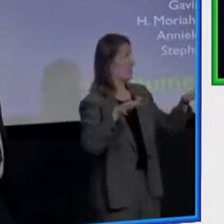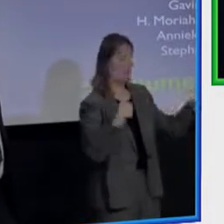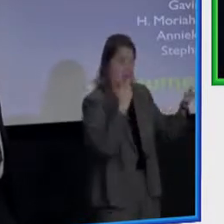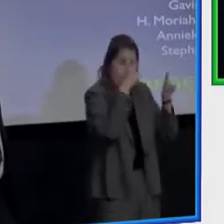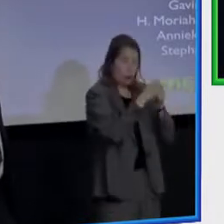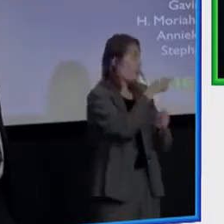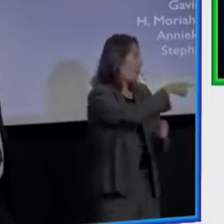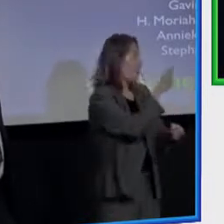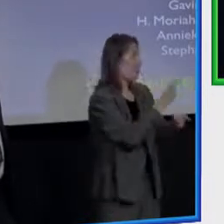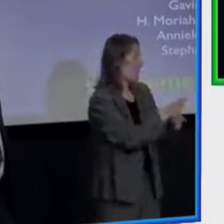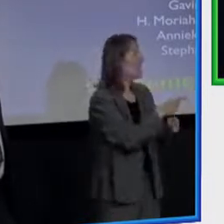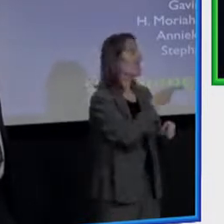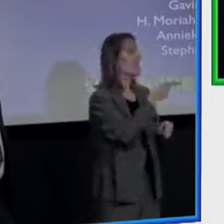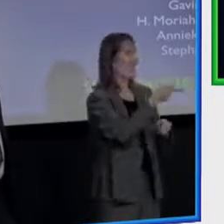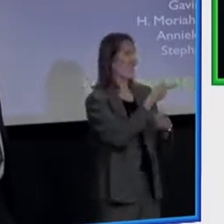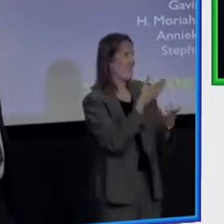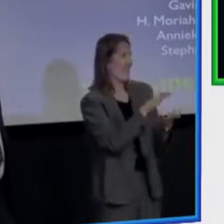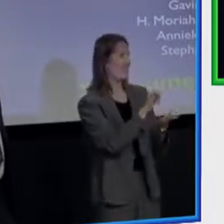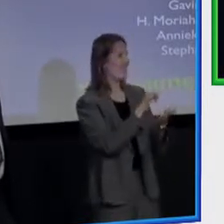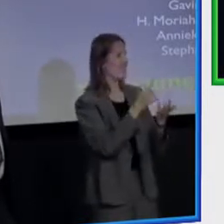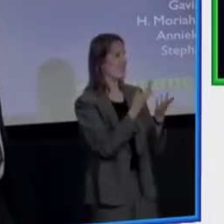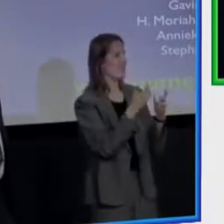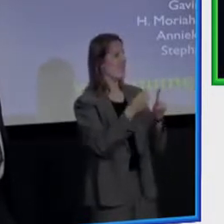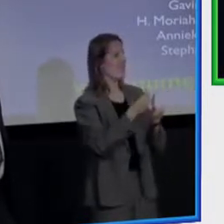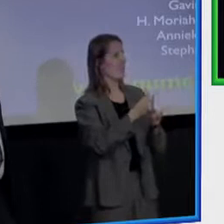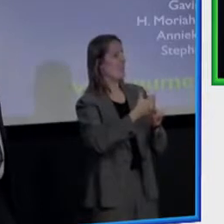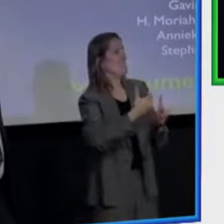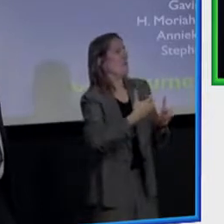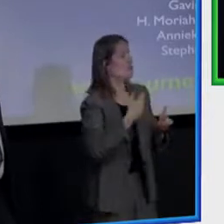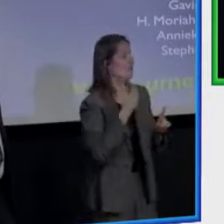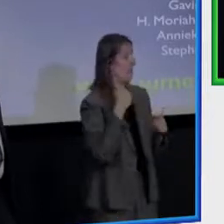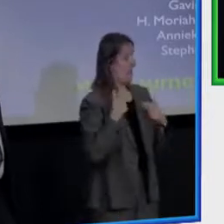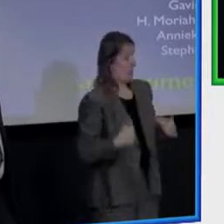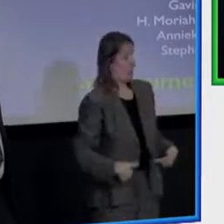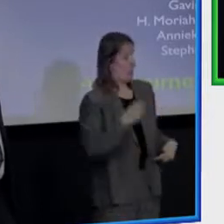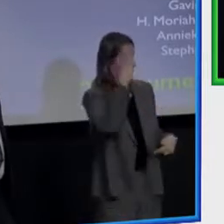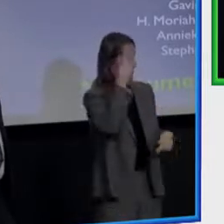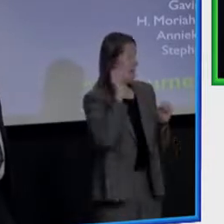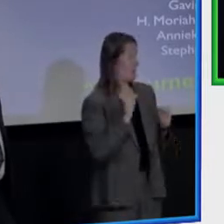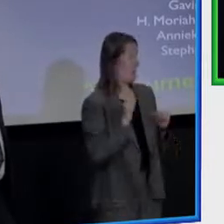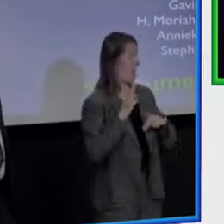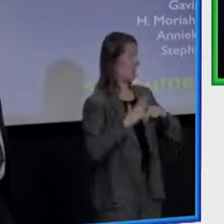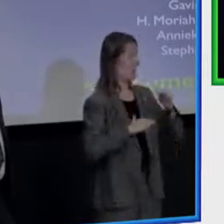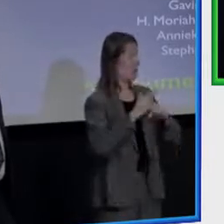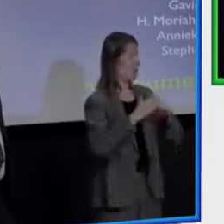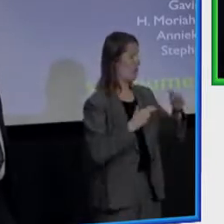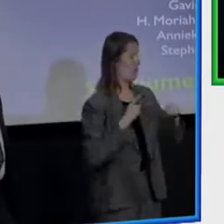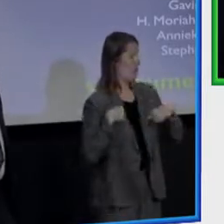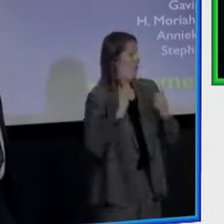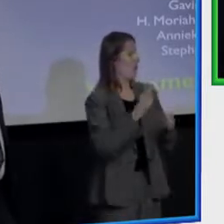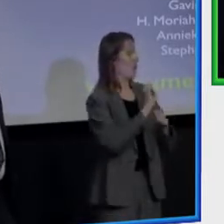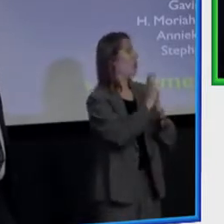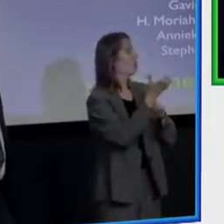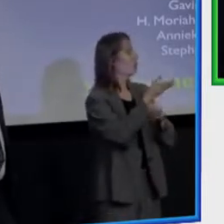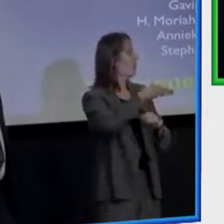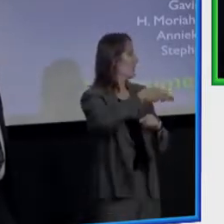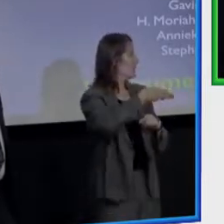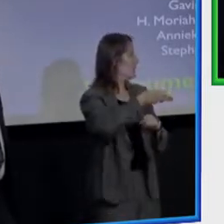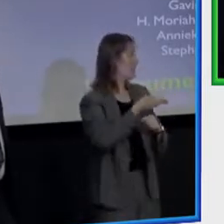with you. It's a fundamental extension that the human mind has been able to construct over cultural history.